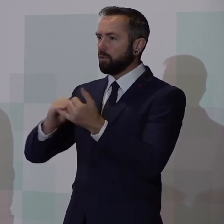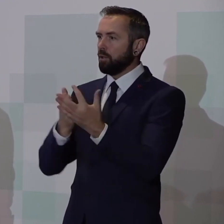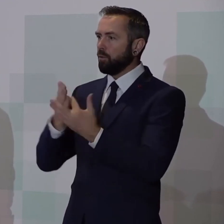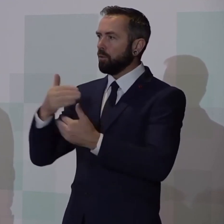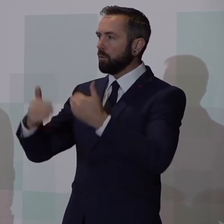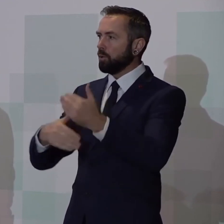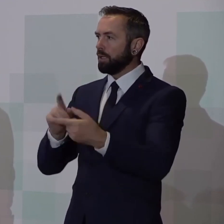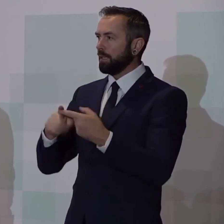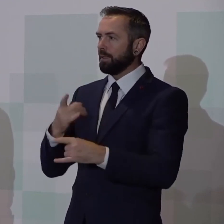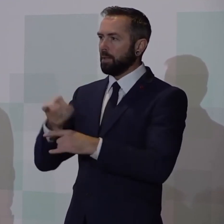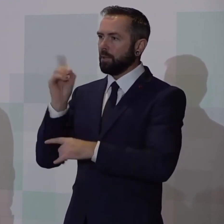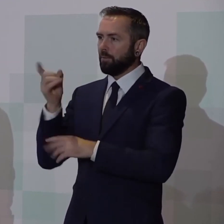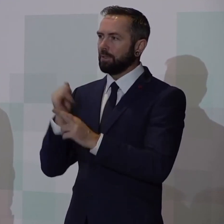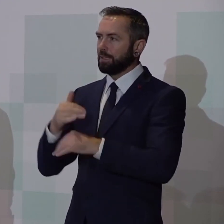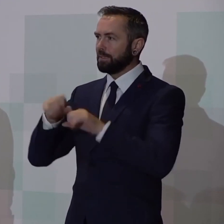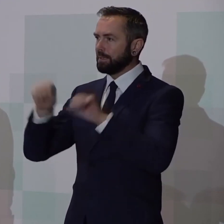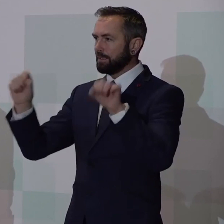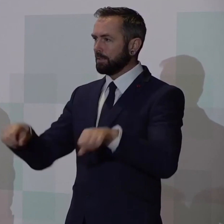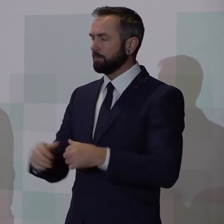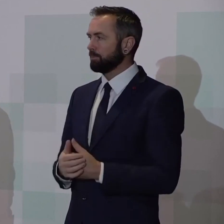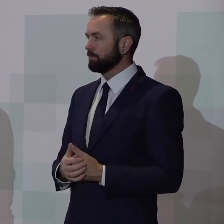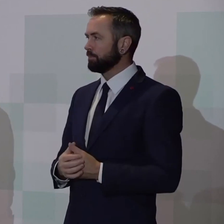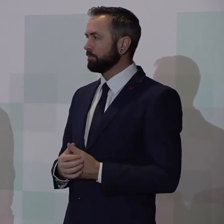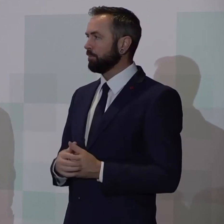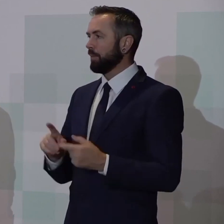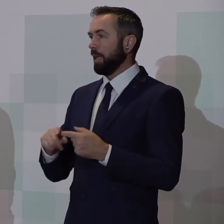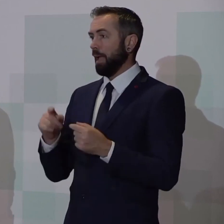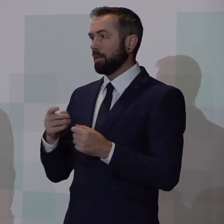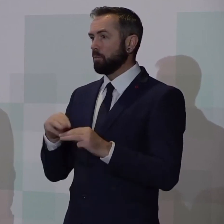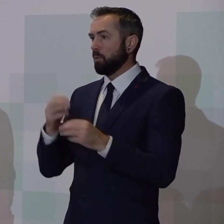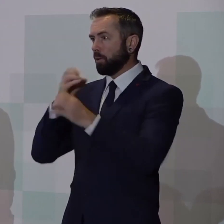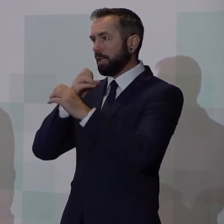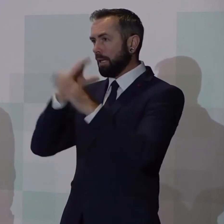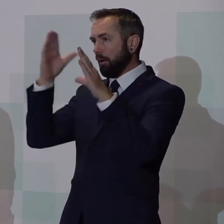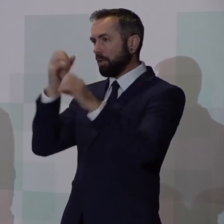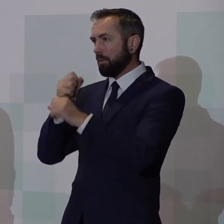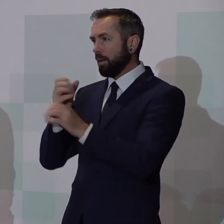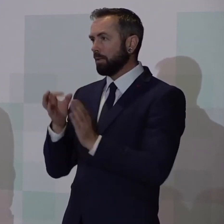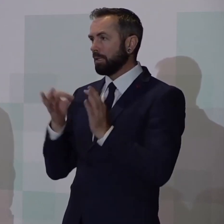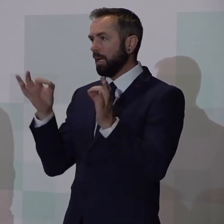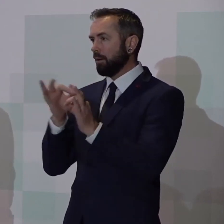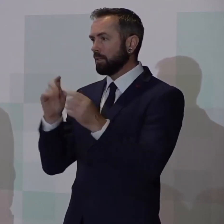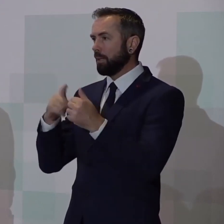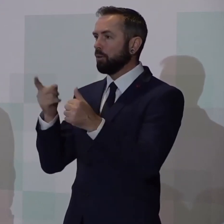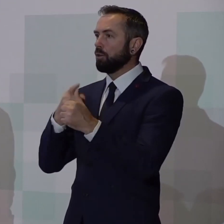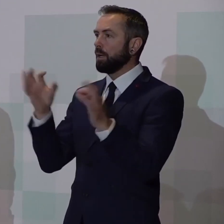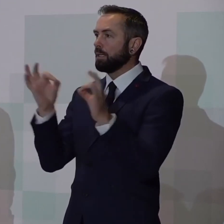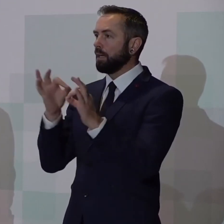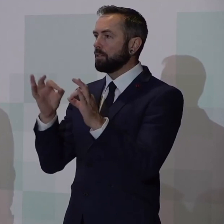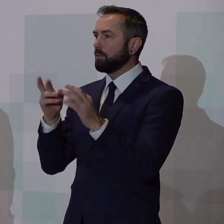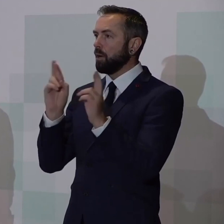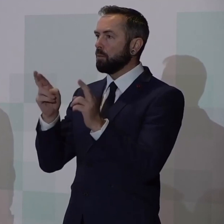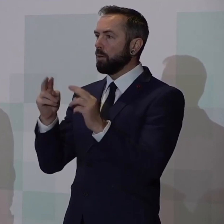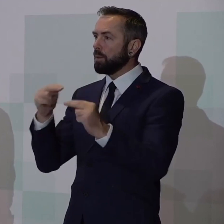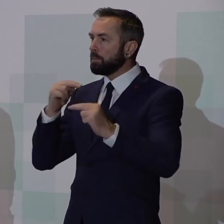support other fathers in this system. And clarity around guardianship and automatic guardianship. A proper